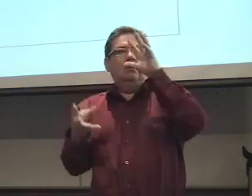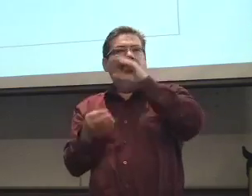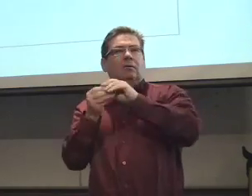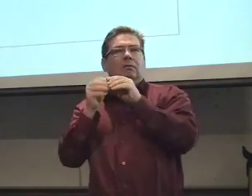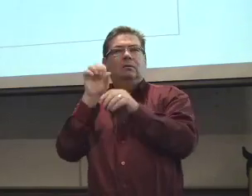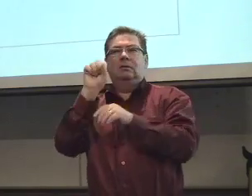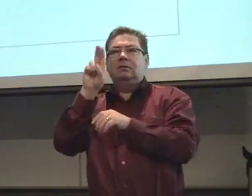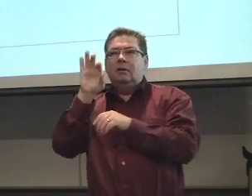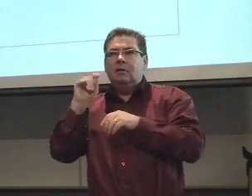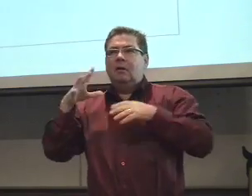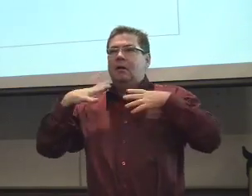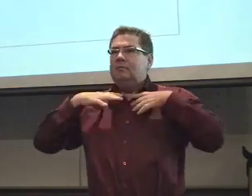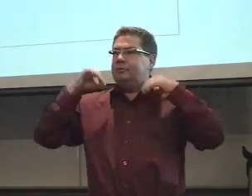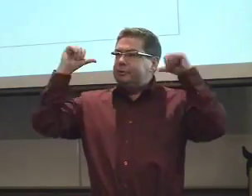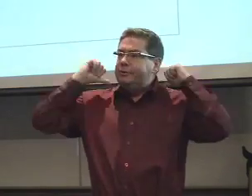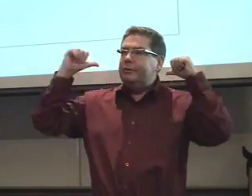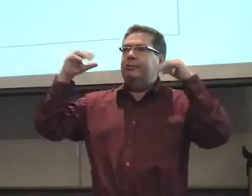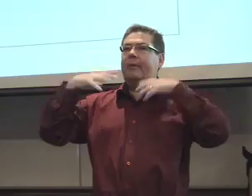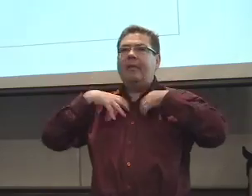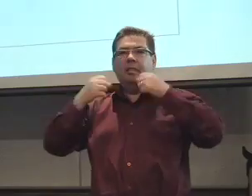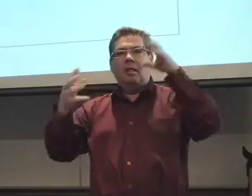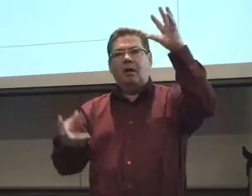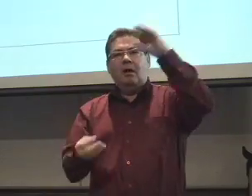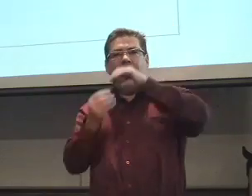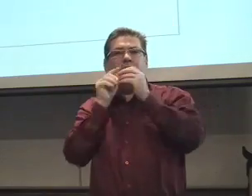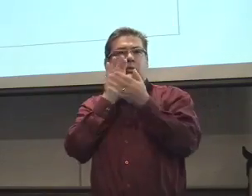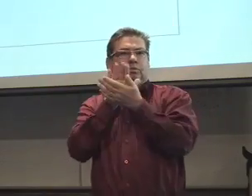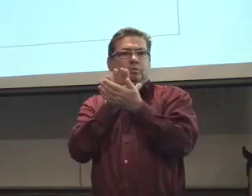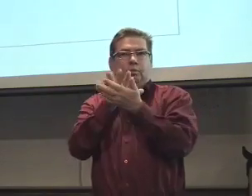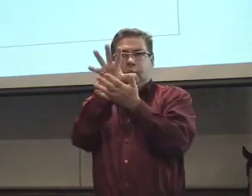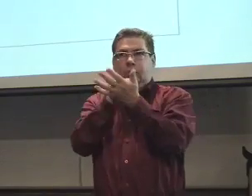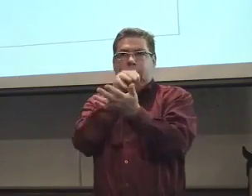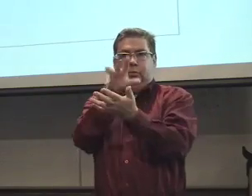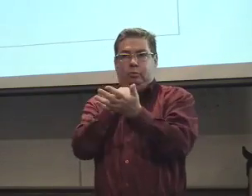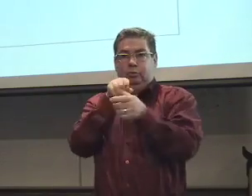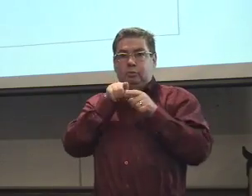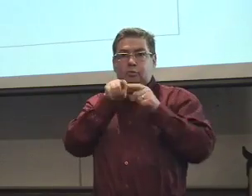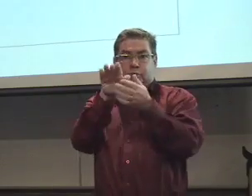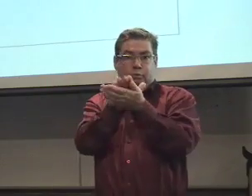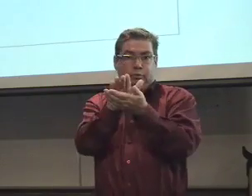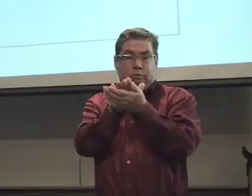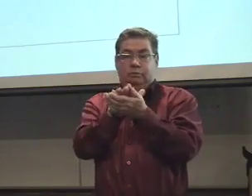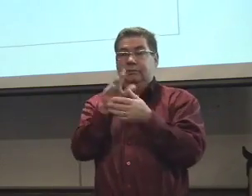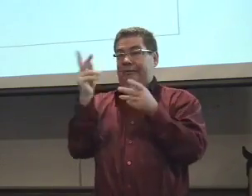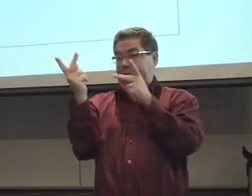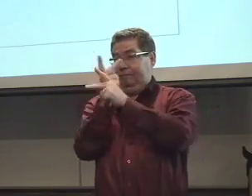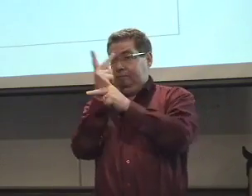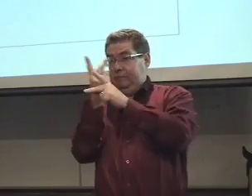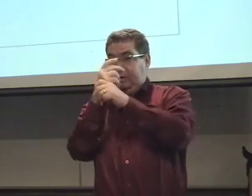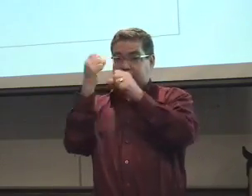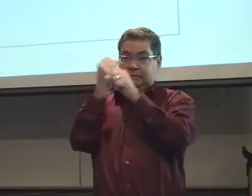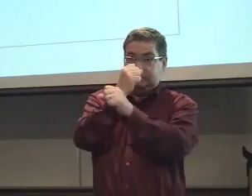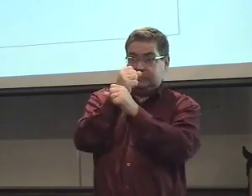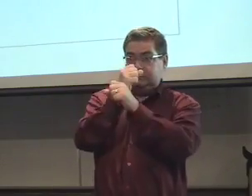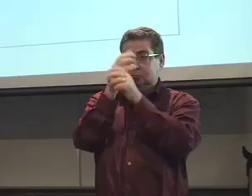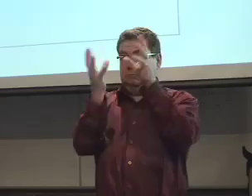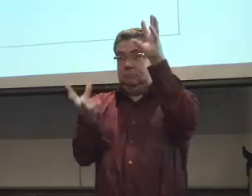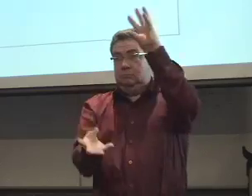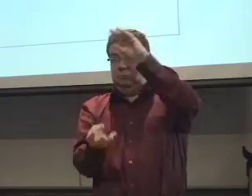gym, health, art, everything else they have to learn. When you do the math and you crunch it way down, what